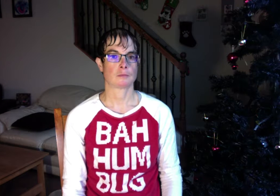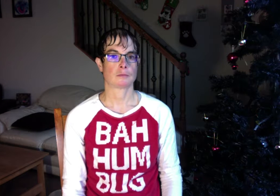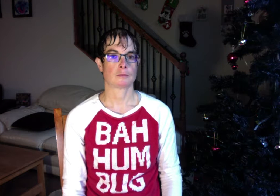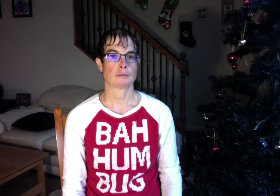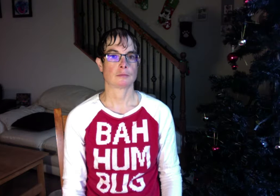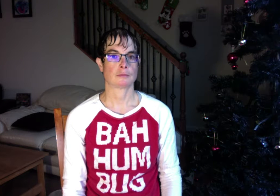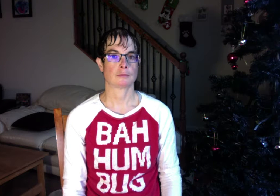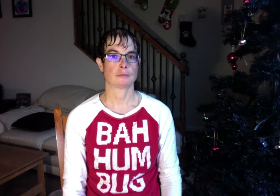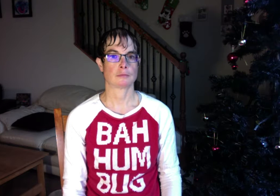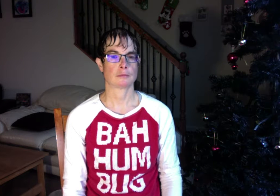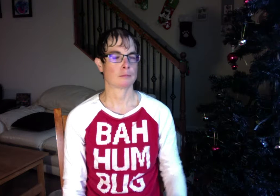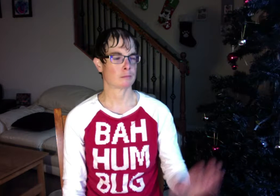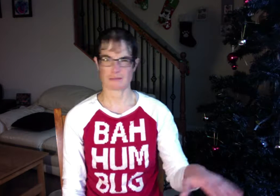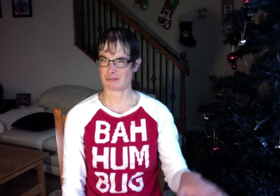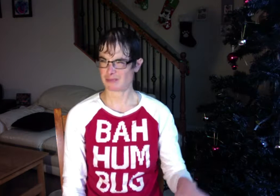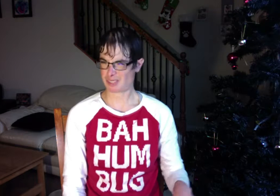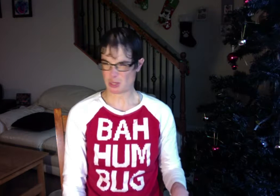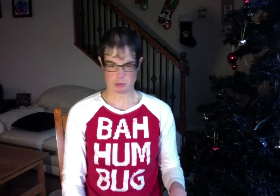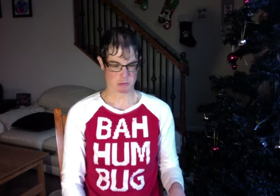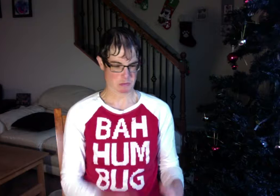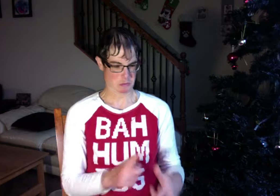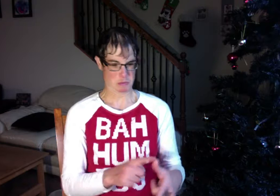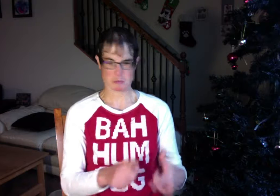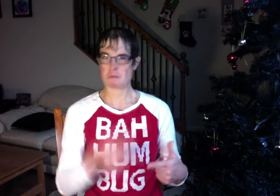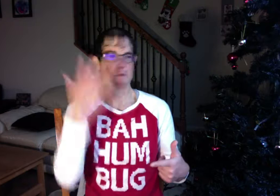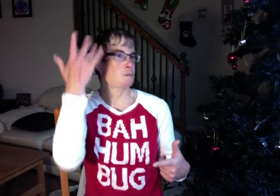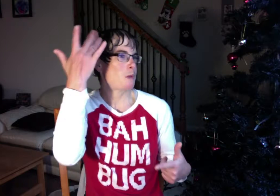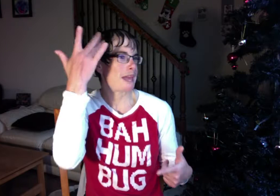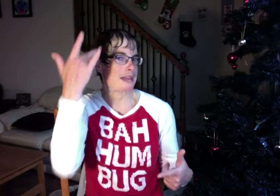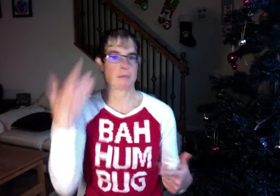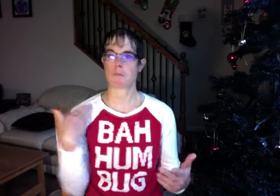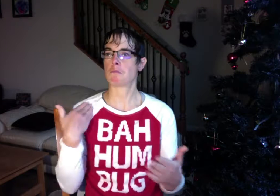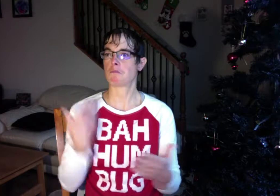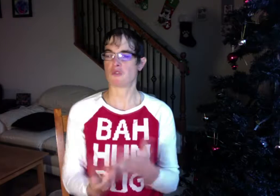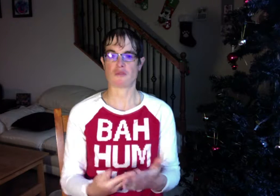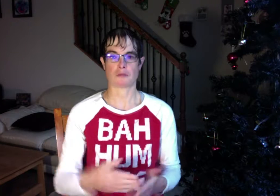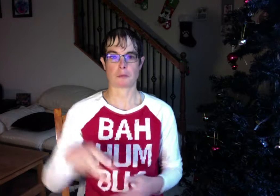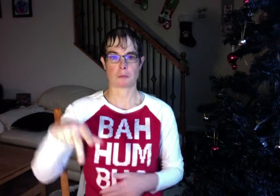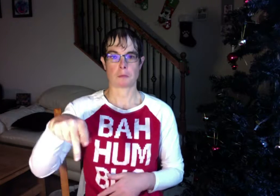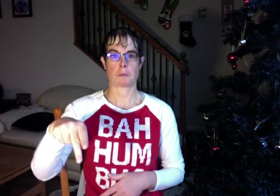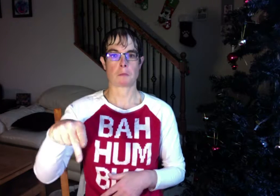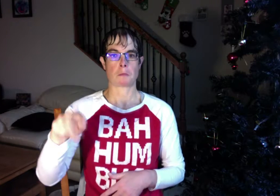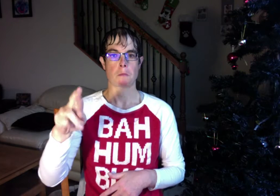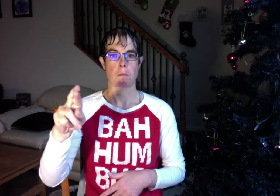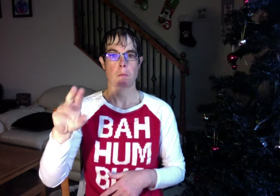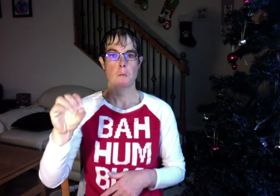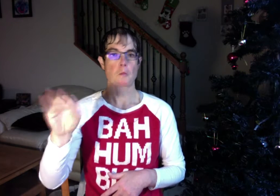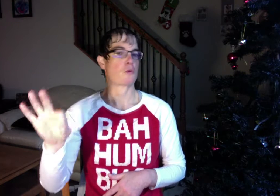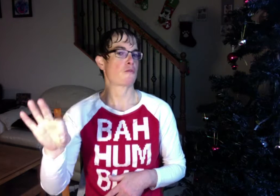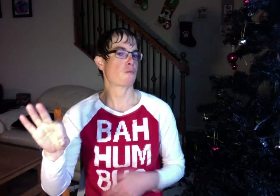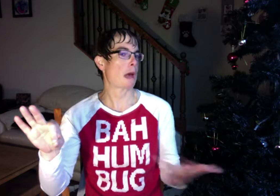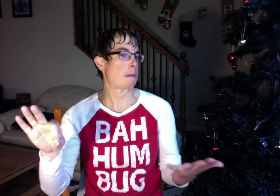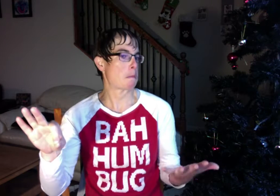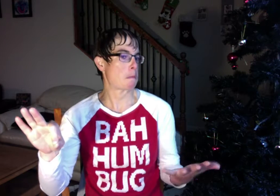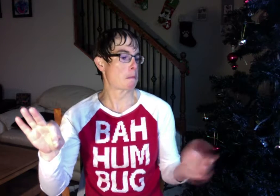Why do we think that? What's the evidence that we can take? What's the evidence? What are some things that Lily was doing?